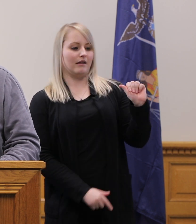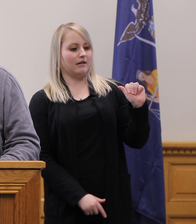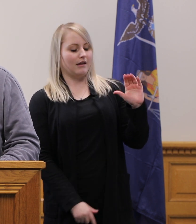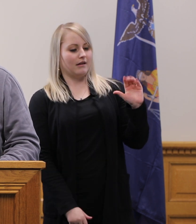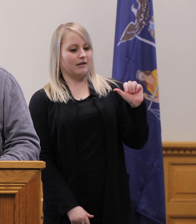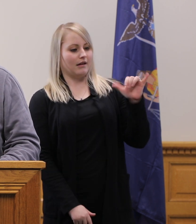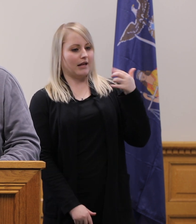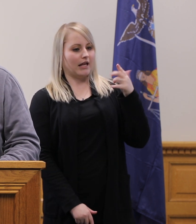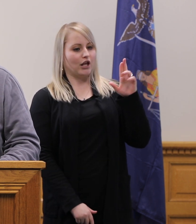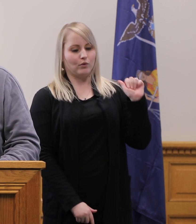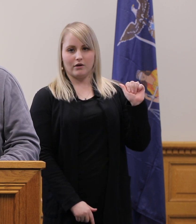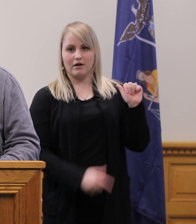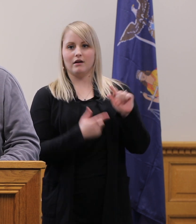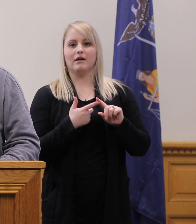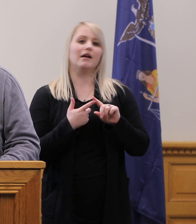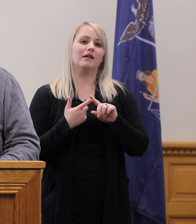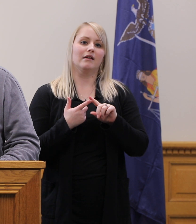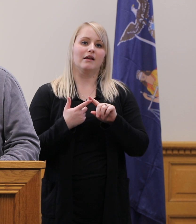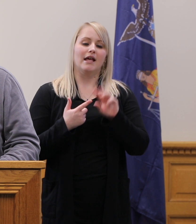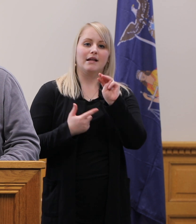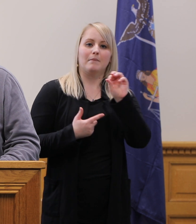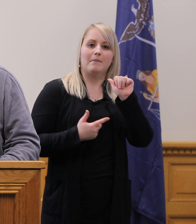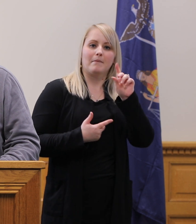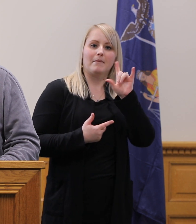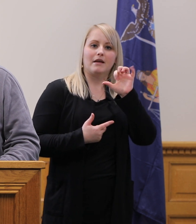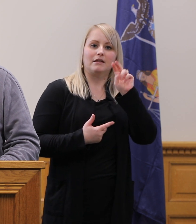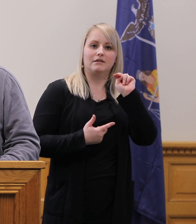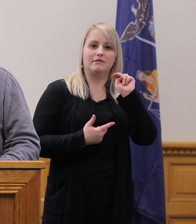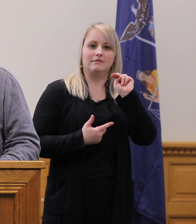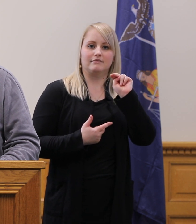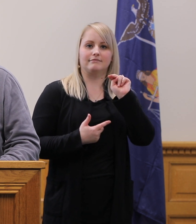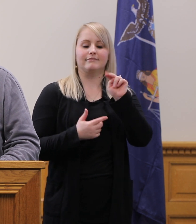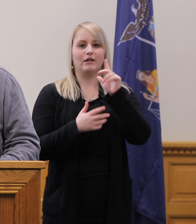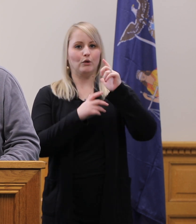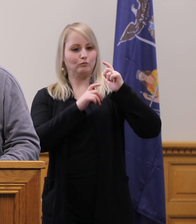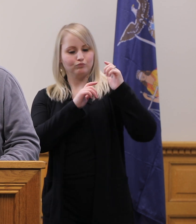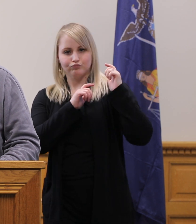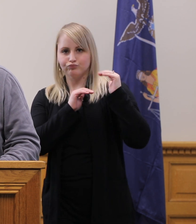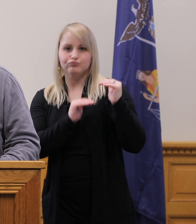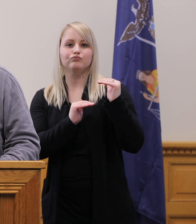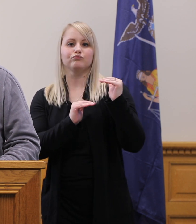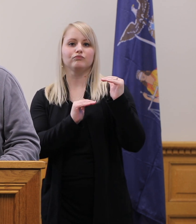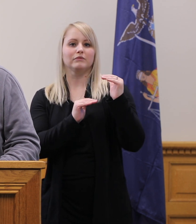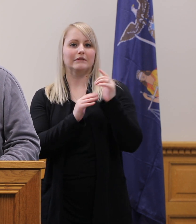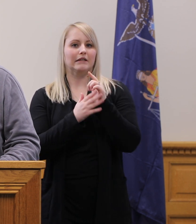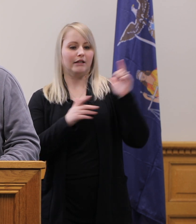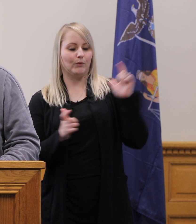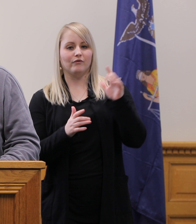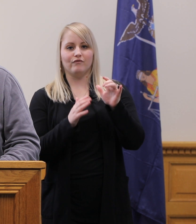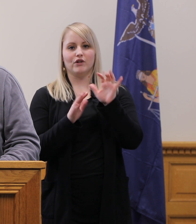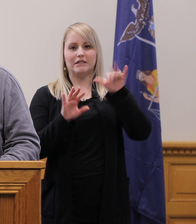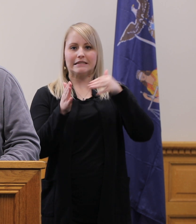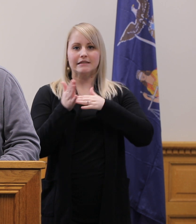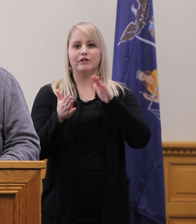region, hospitalizations have increased sharply in the past week. Again, in the 5-county region, the numbers of available